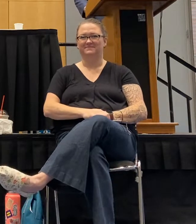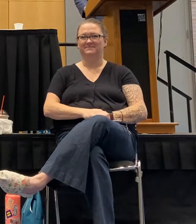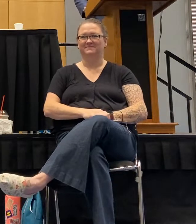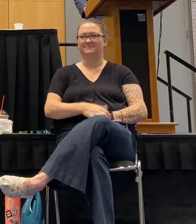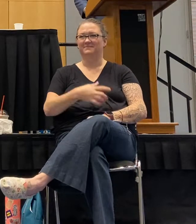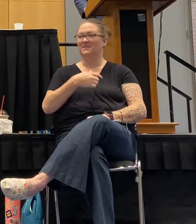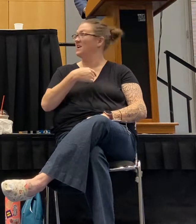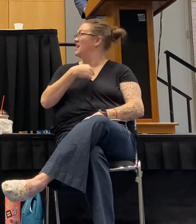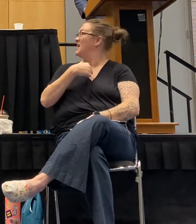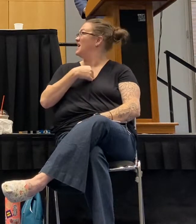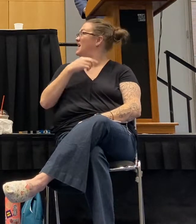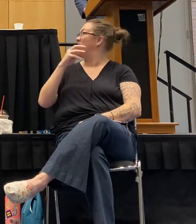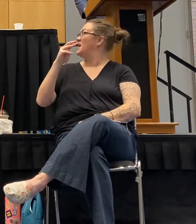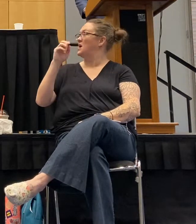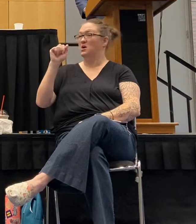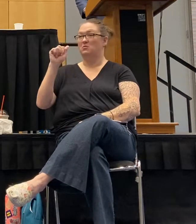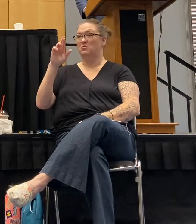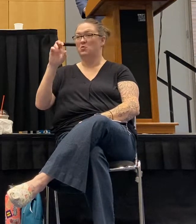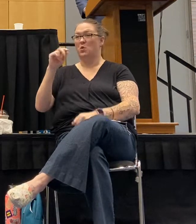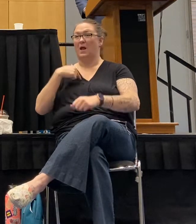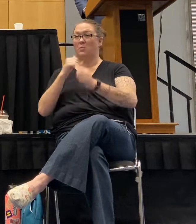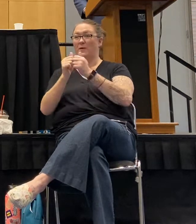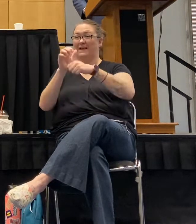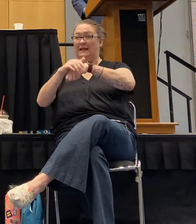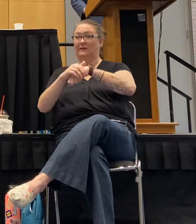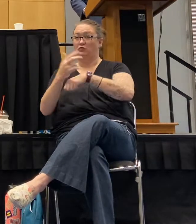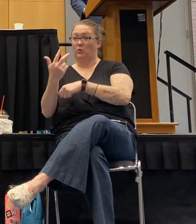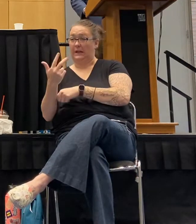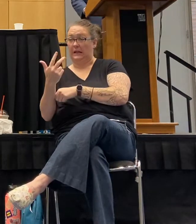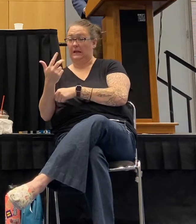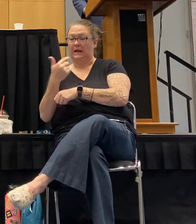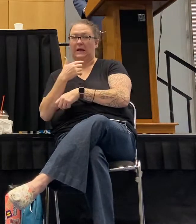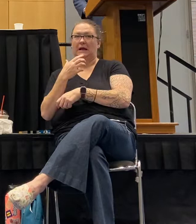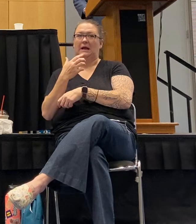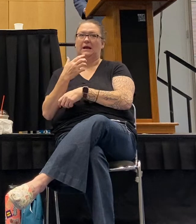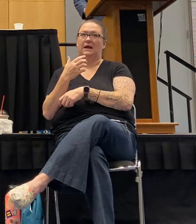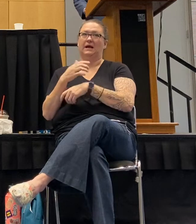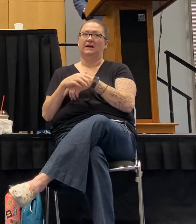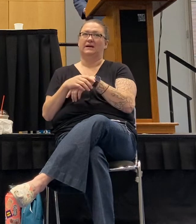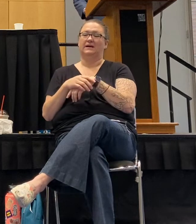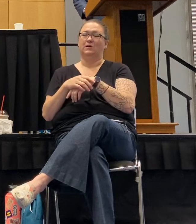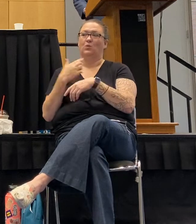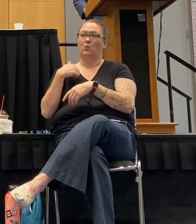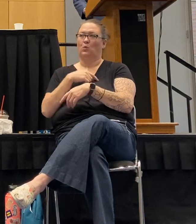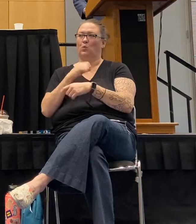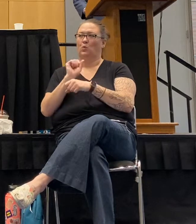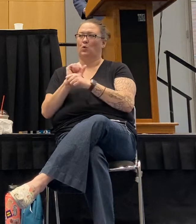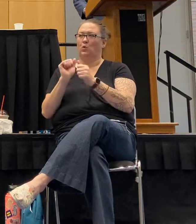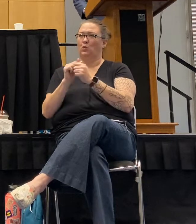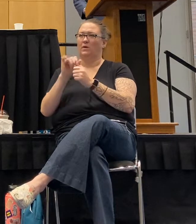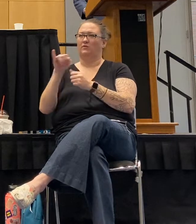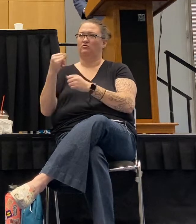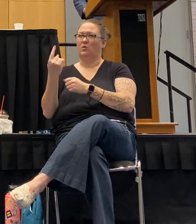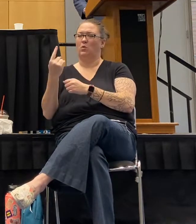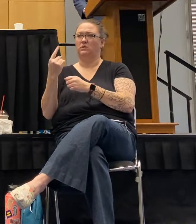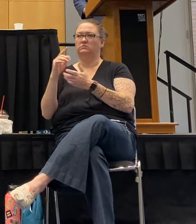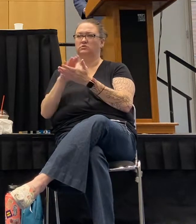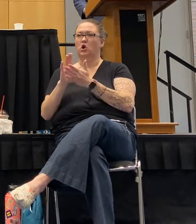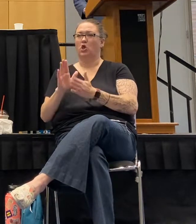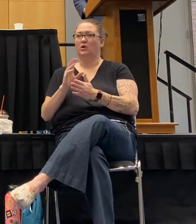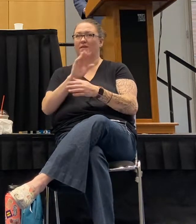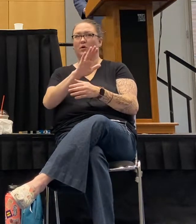I'm Moroni Flake. I'm with English 3, and we've been working with J1 scholars and their